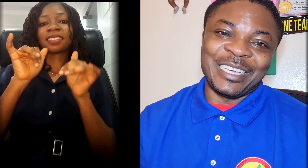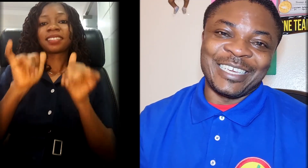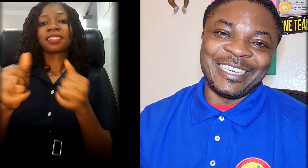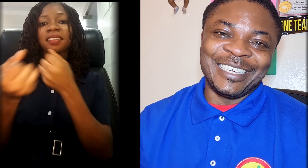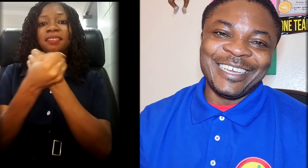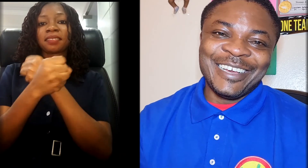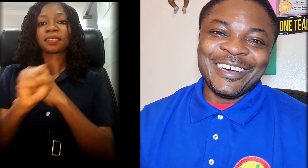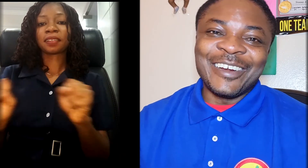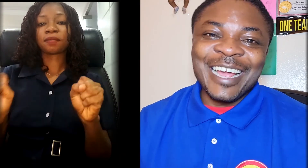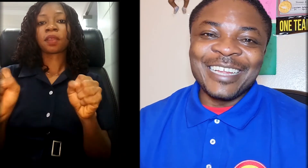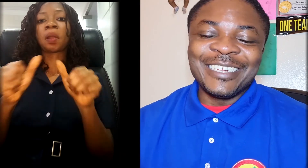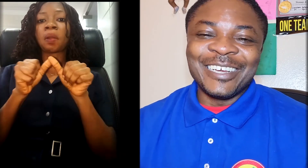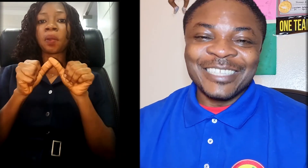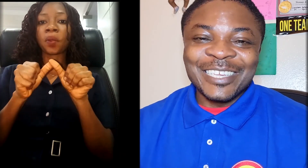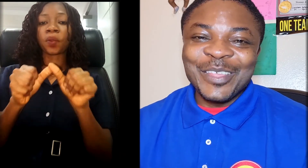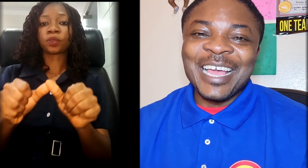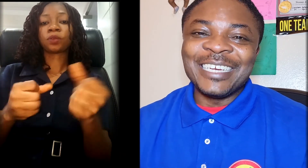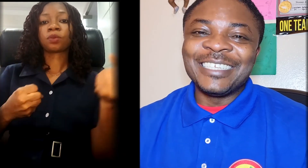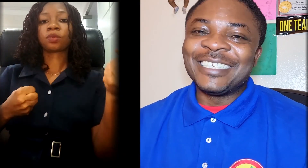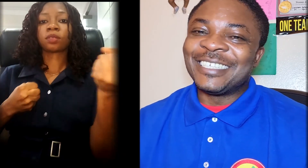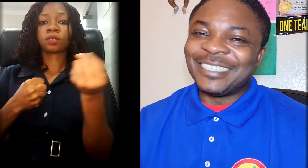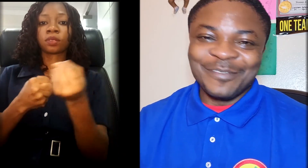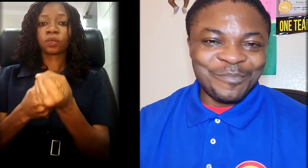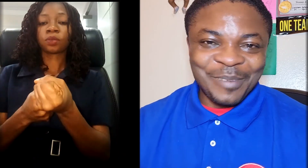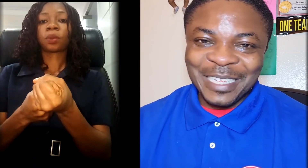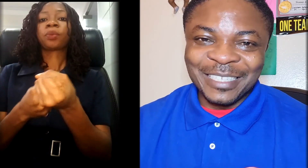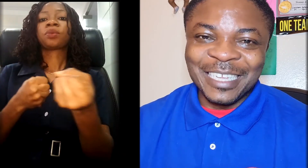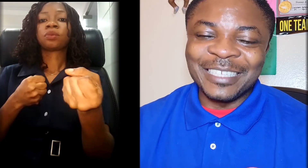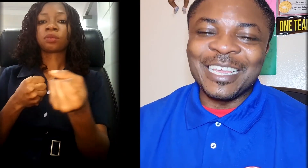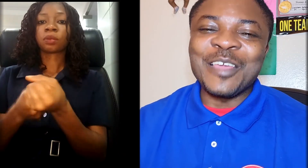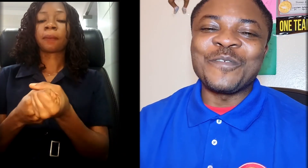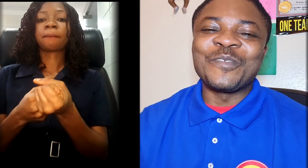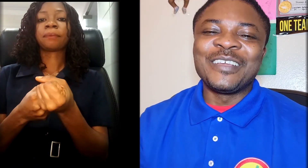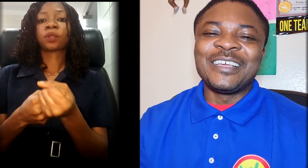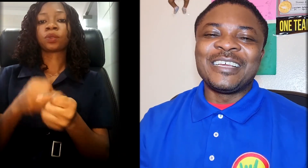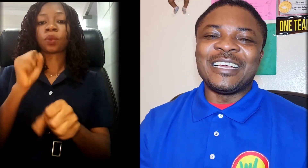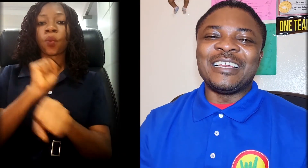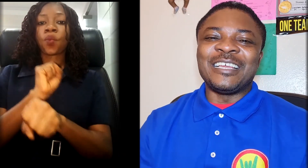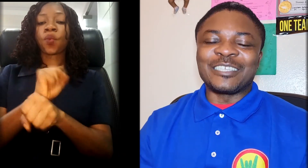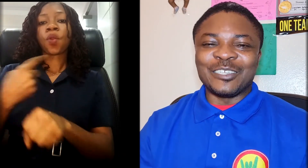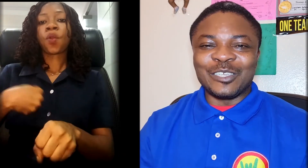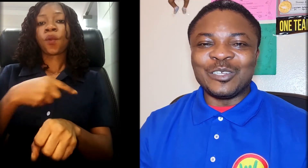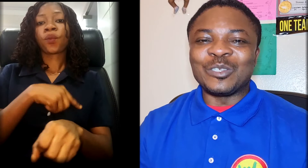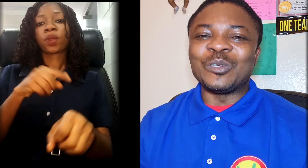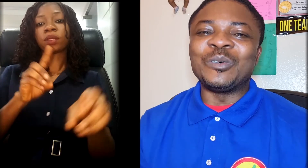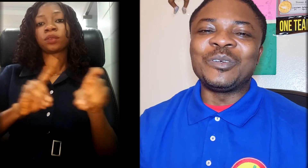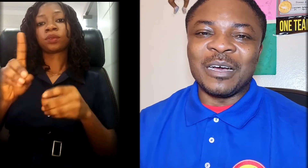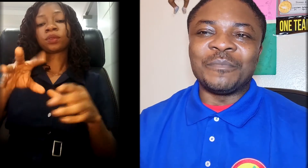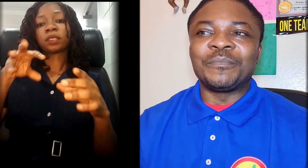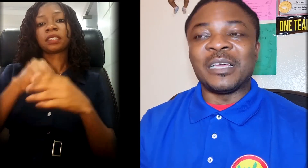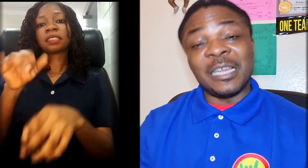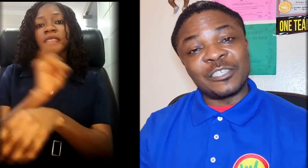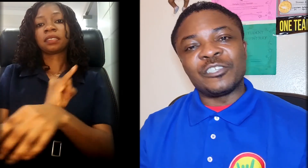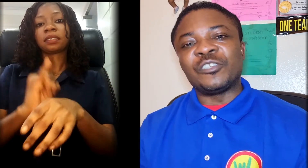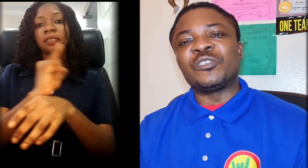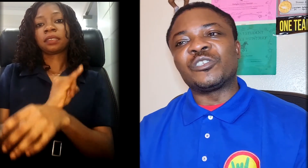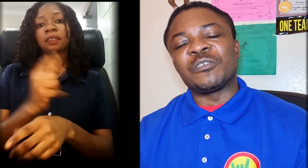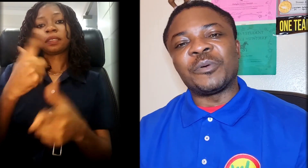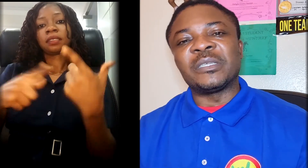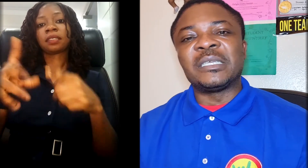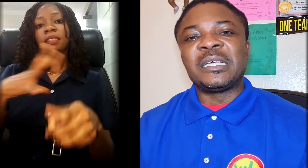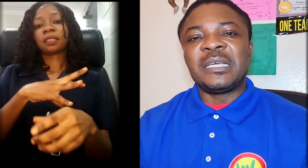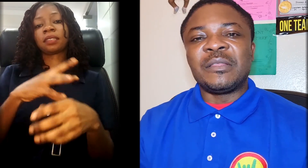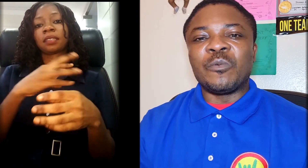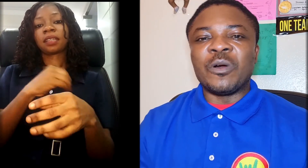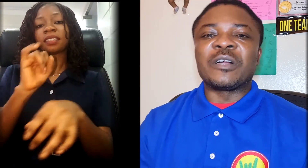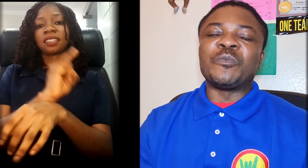next week. All right, until then, please stay safe, and let's continue to